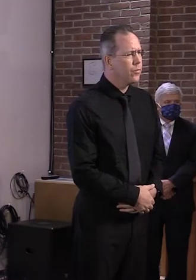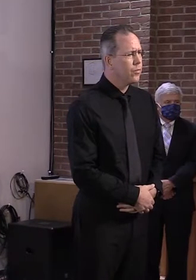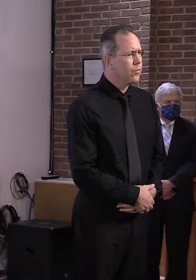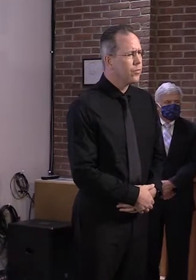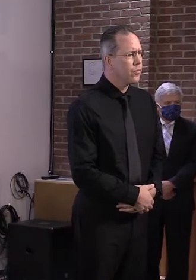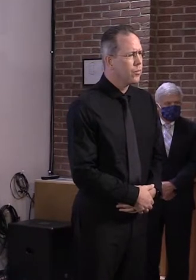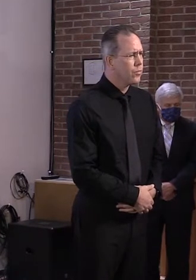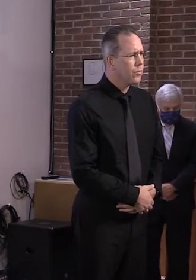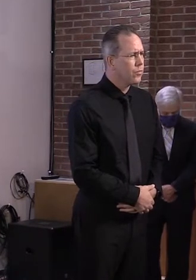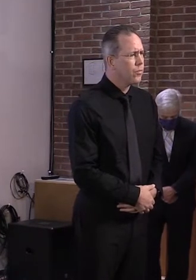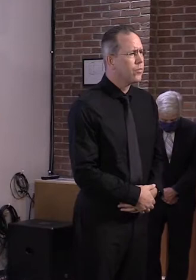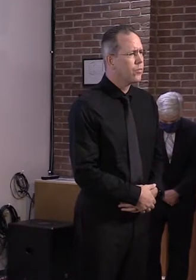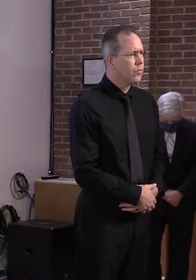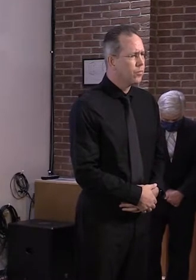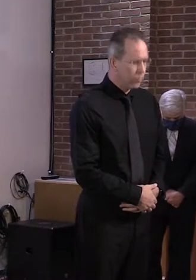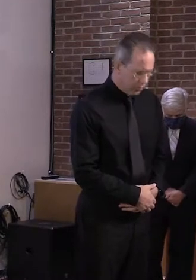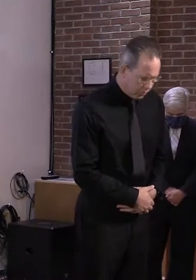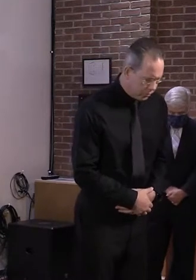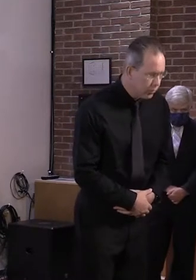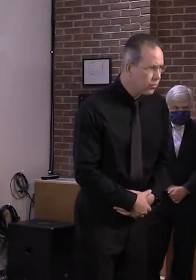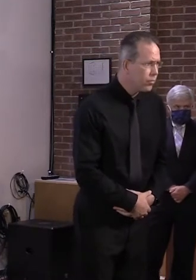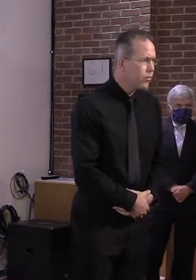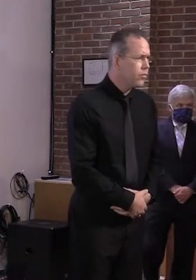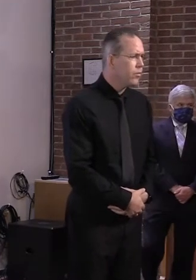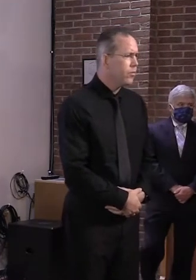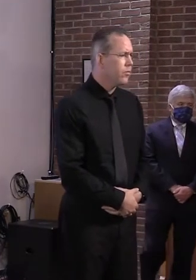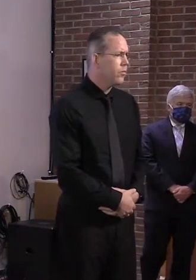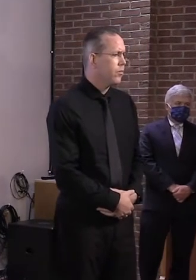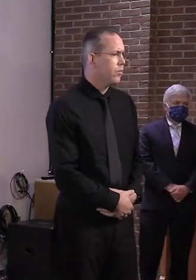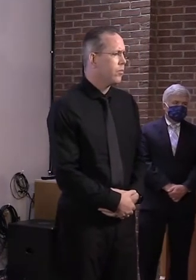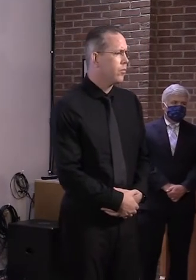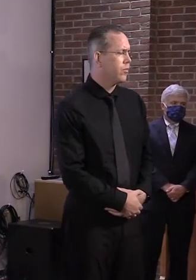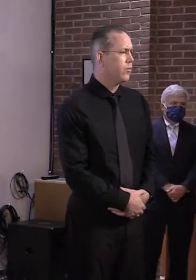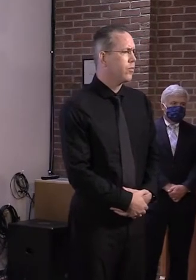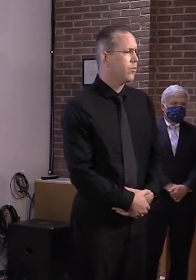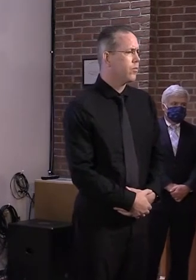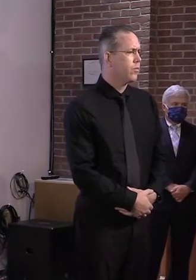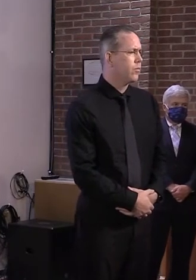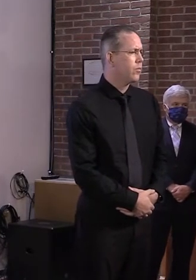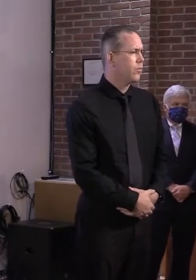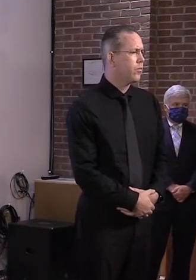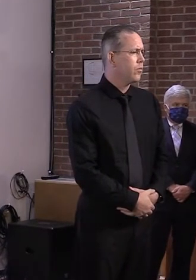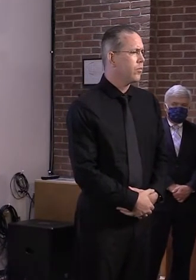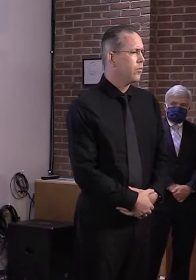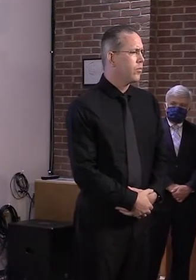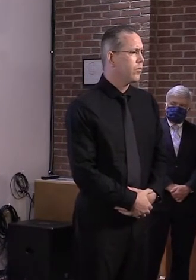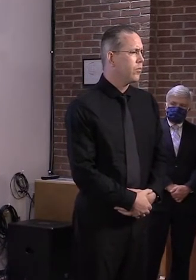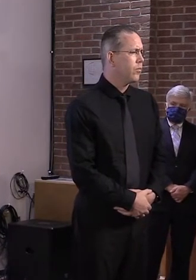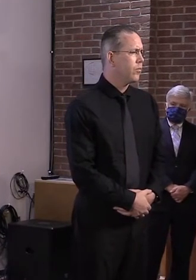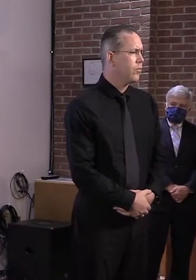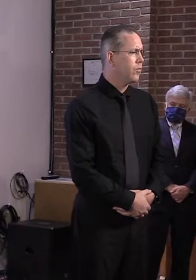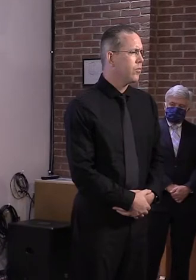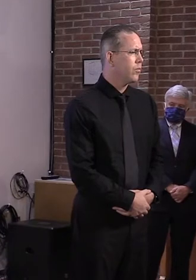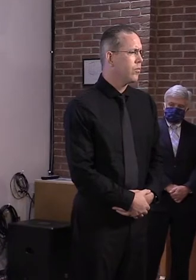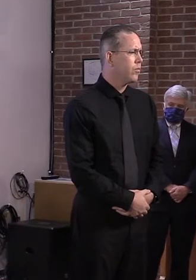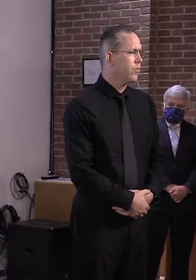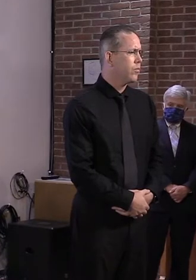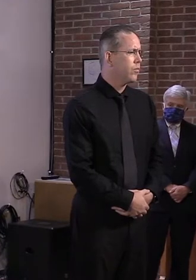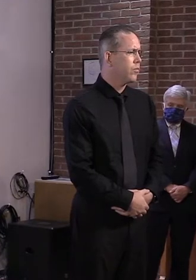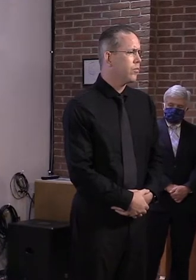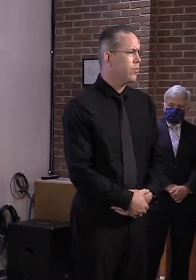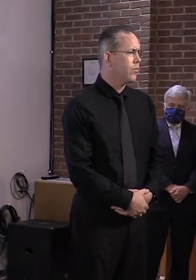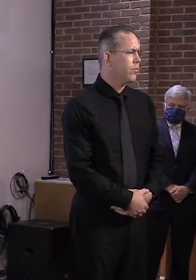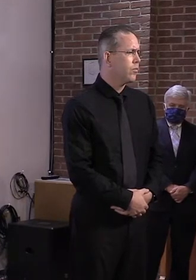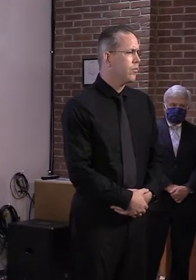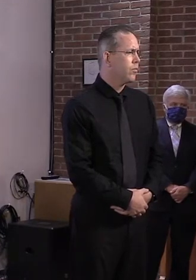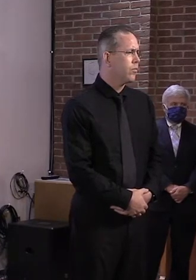up hotels and those accommodations, but restaurants still are suffering. They have a lot of overhead costs. costs,